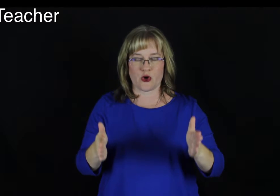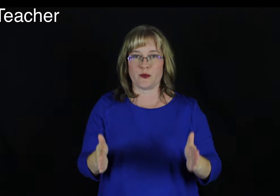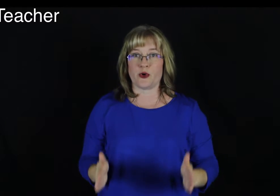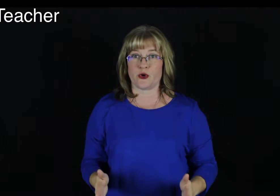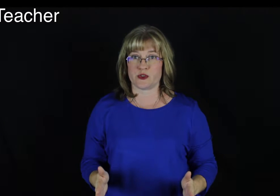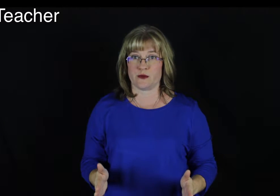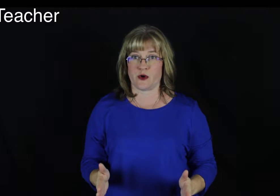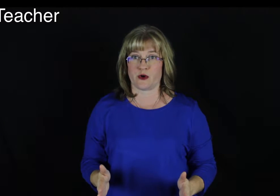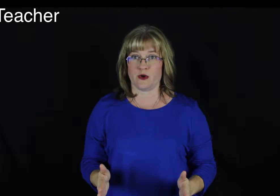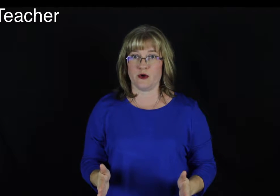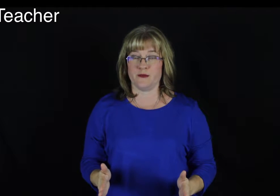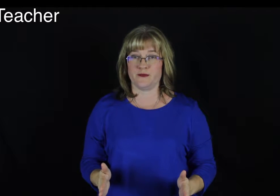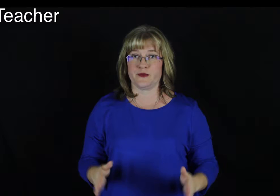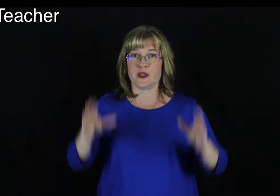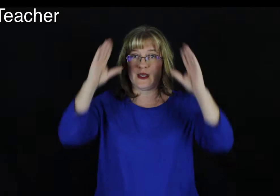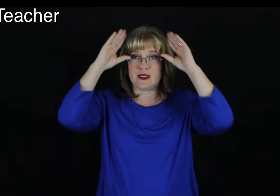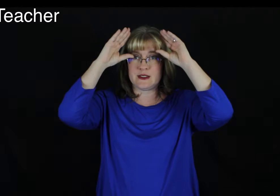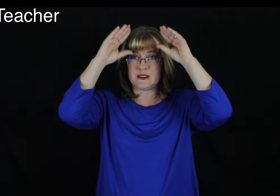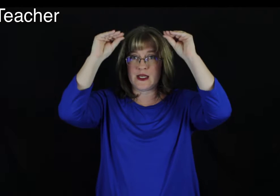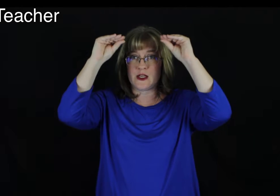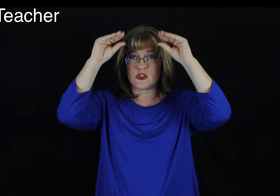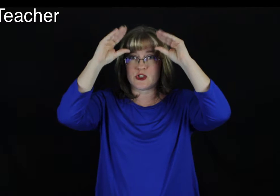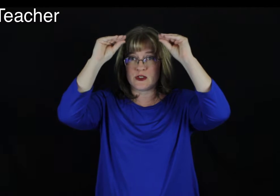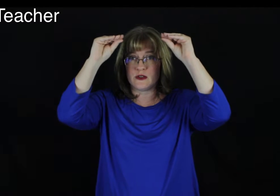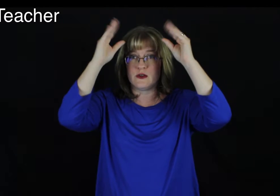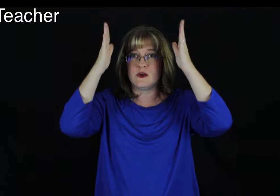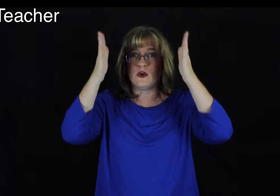a person marker. Teach.